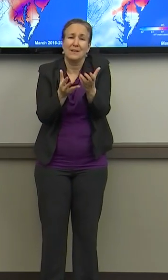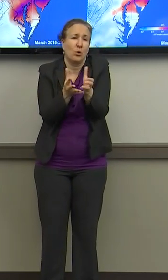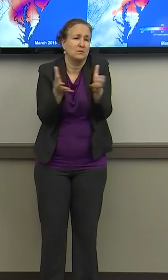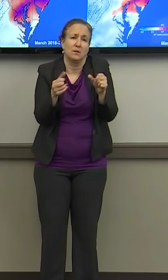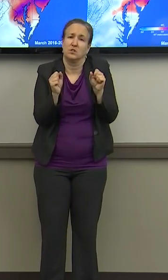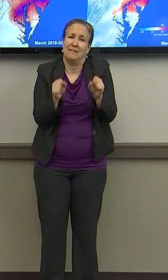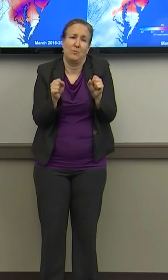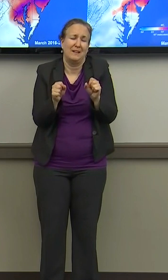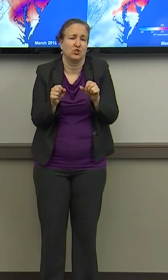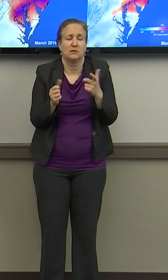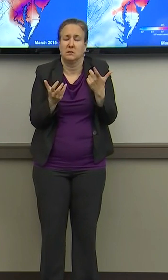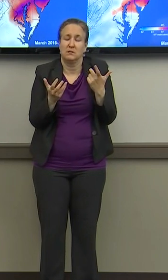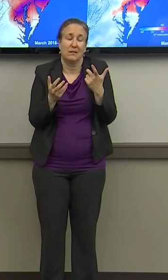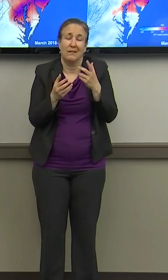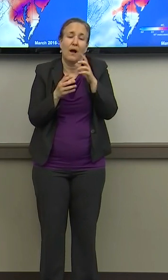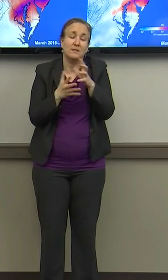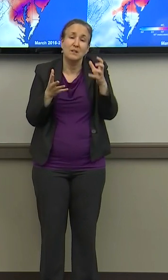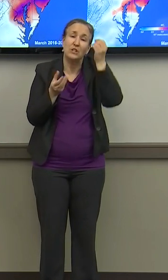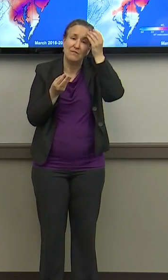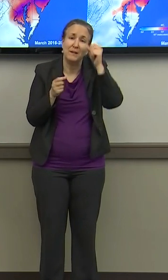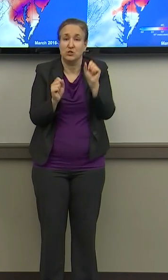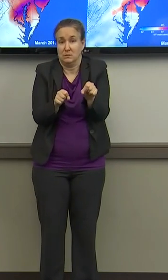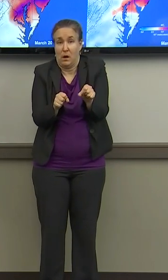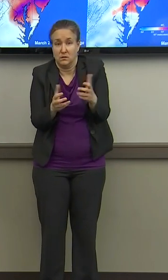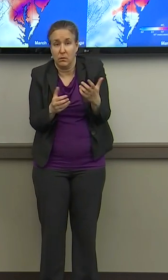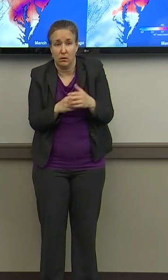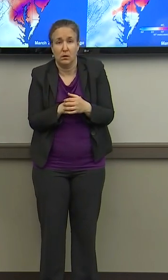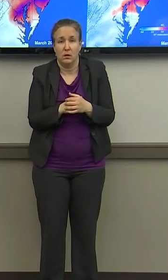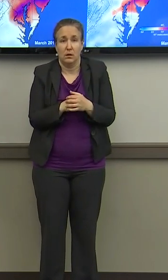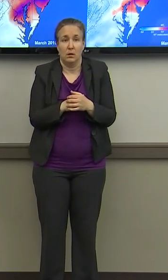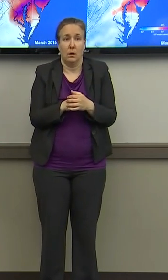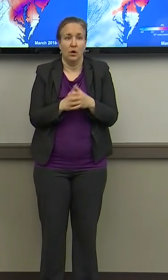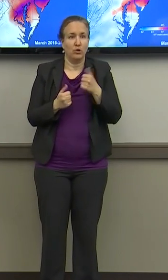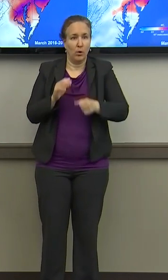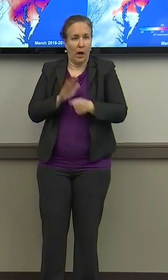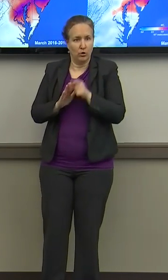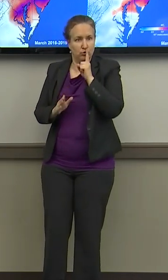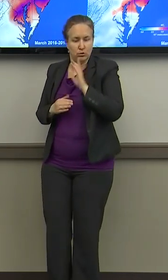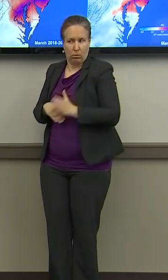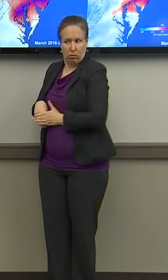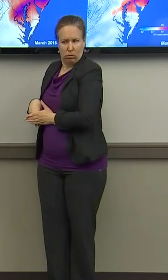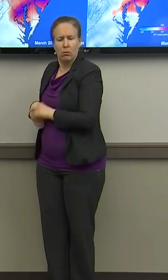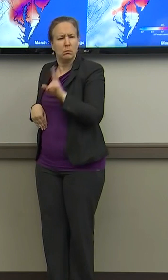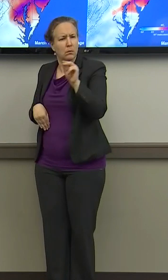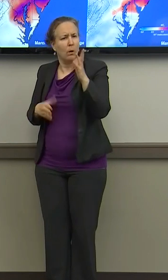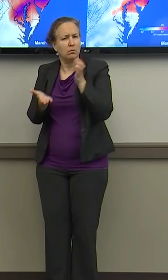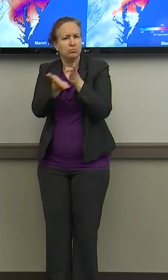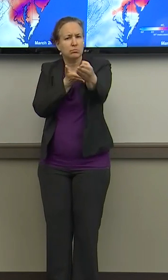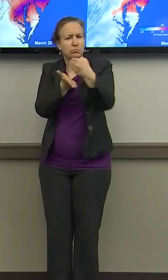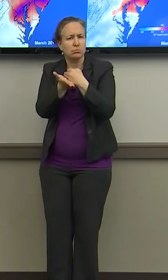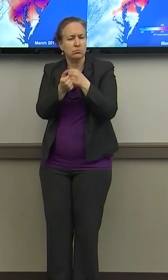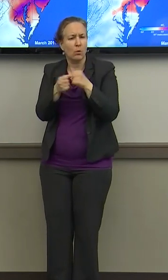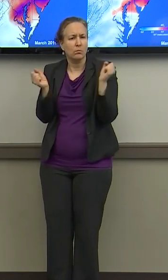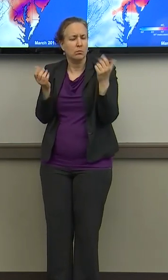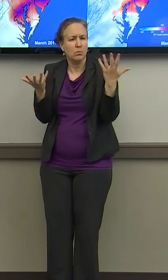much information as we can, and that we're not trying to hide anything. We're trying to be as transparent as